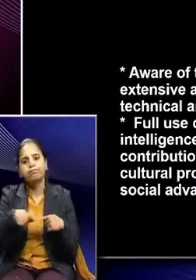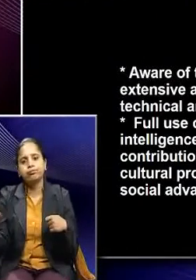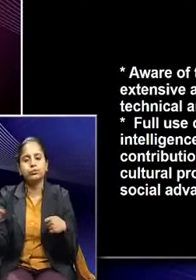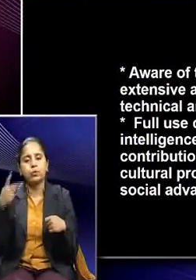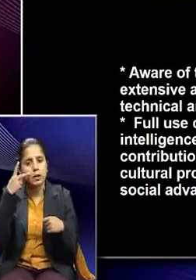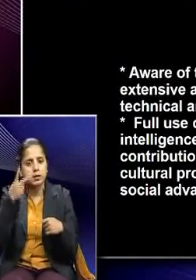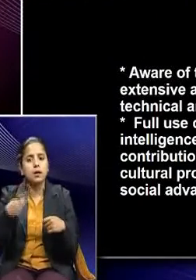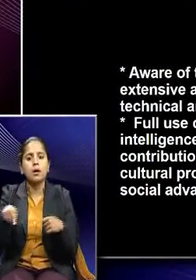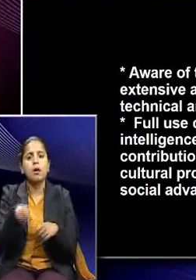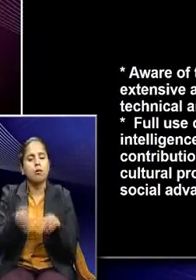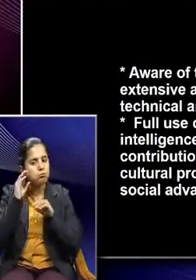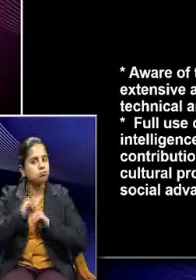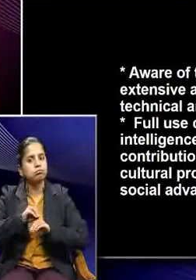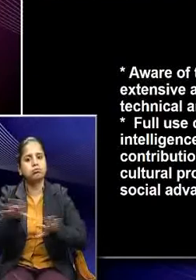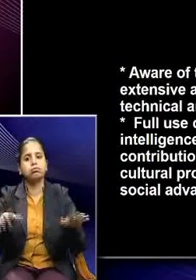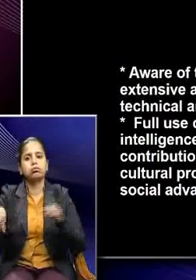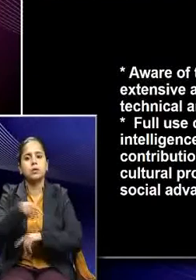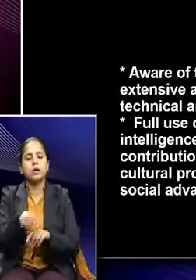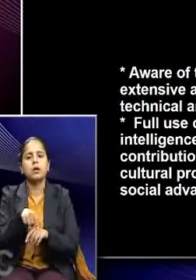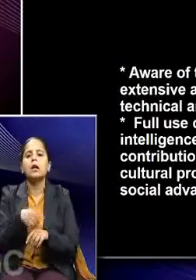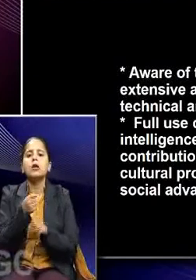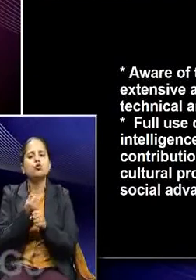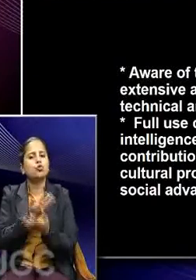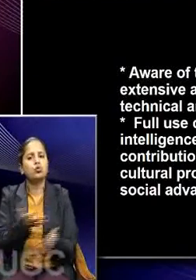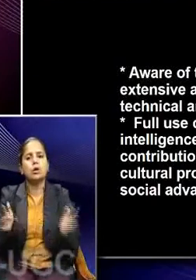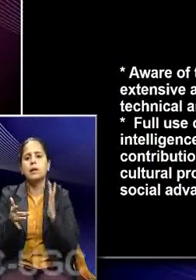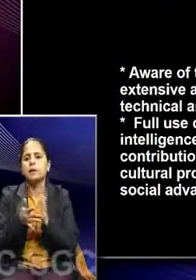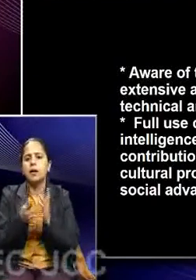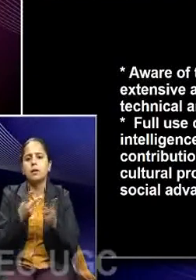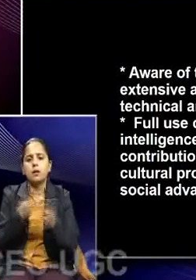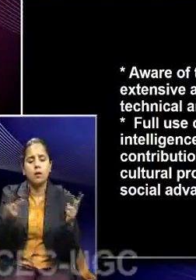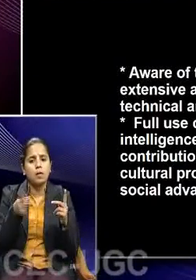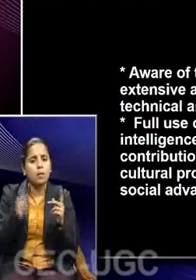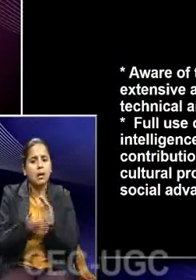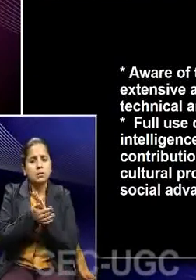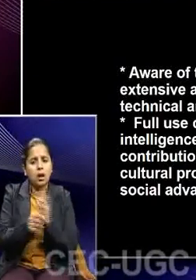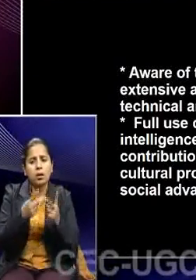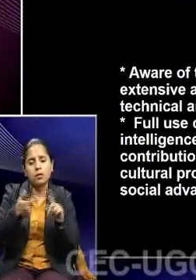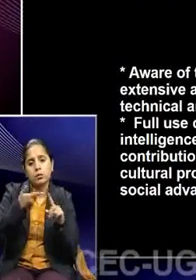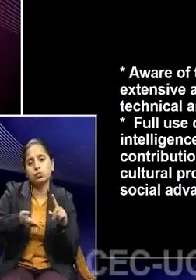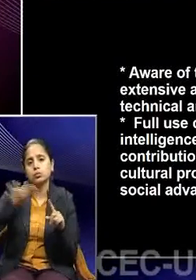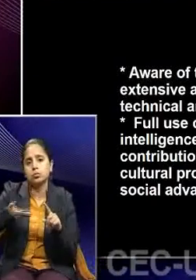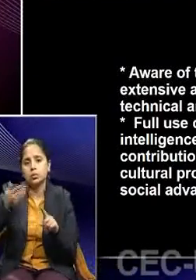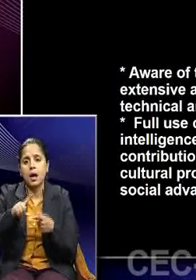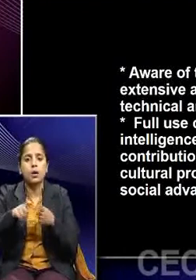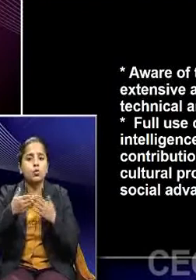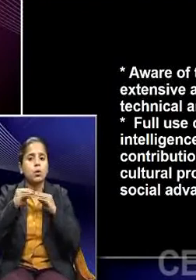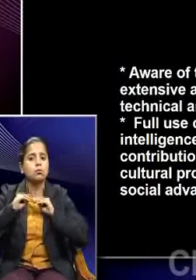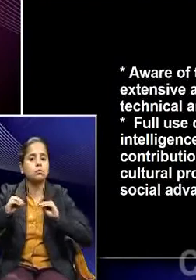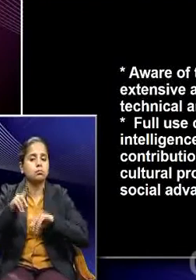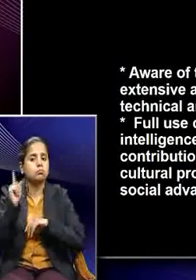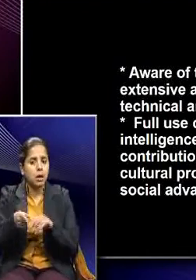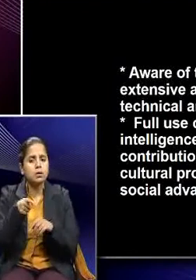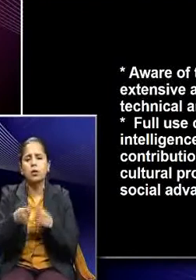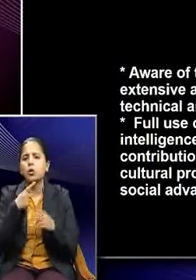and widespread general and technical vocational education. Further, it also talks